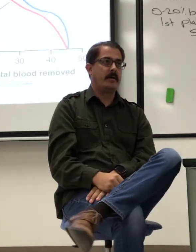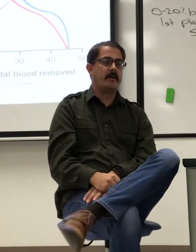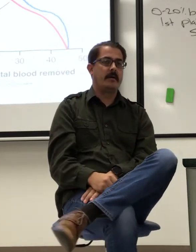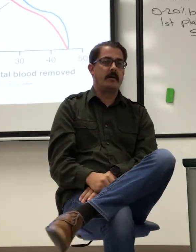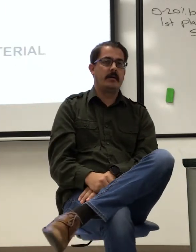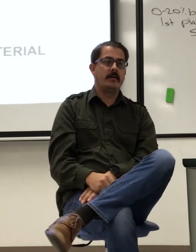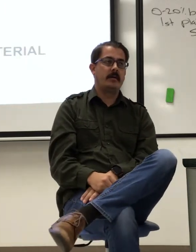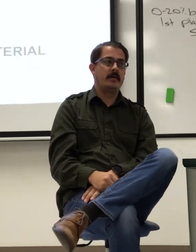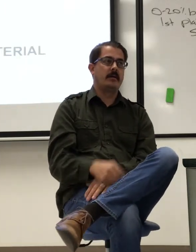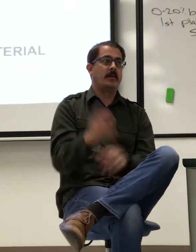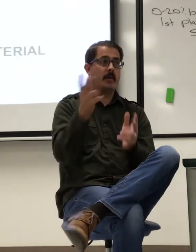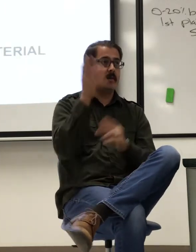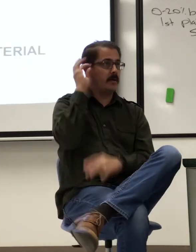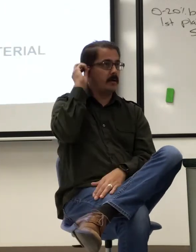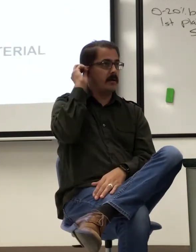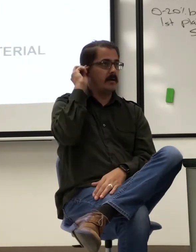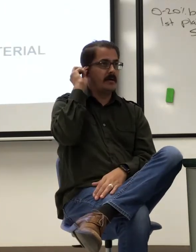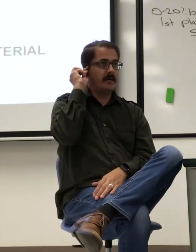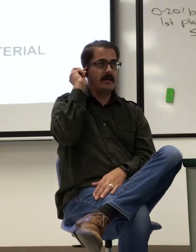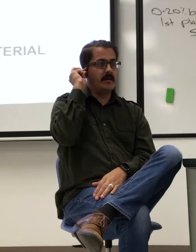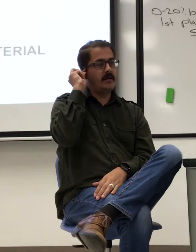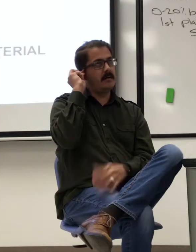let him through.